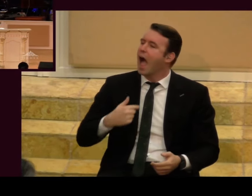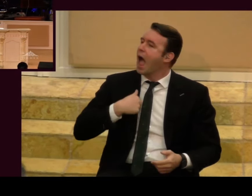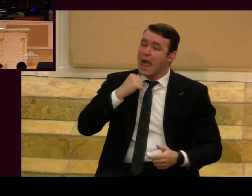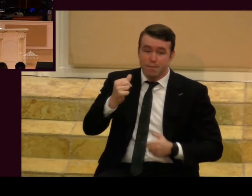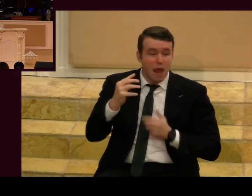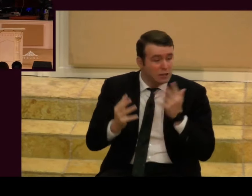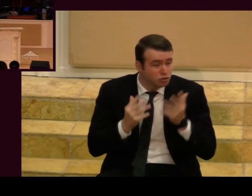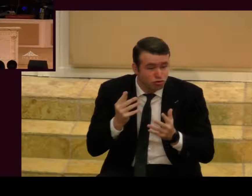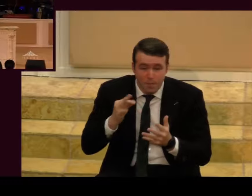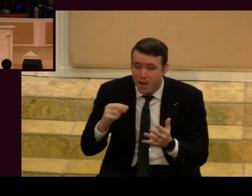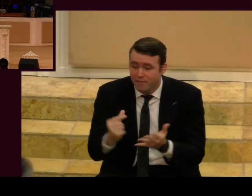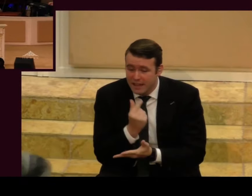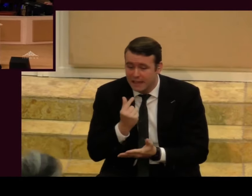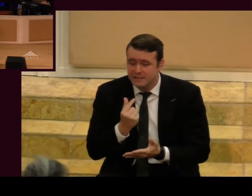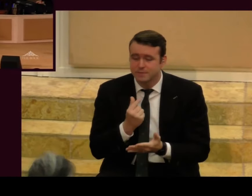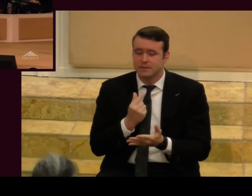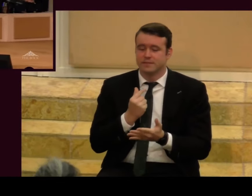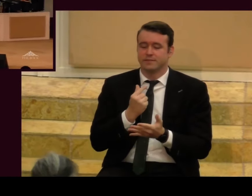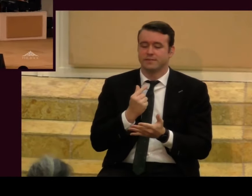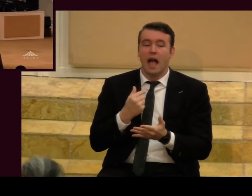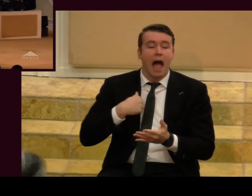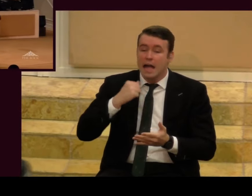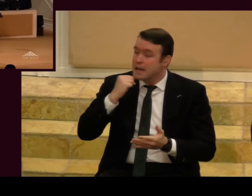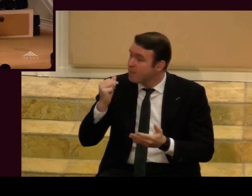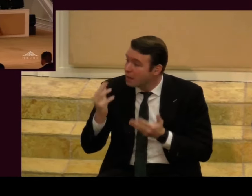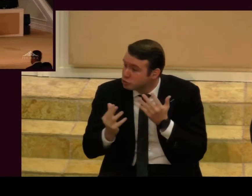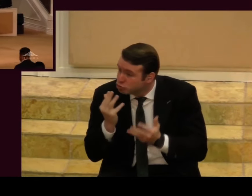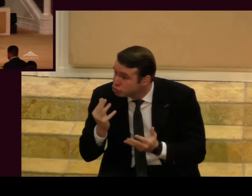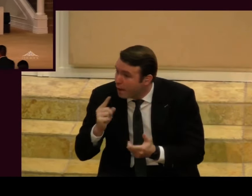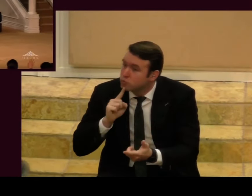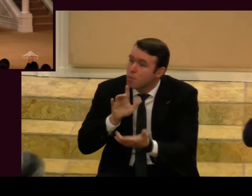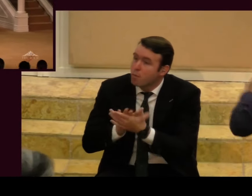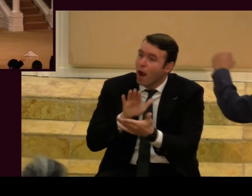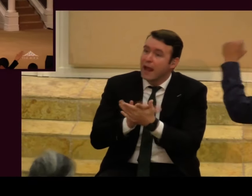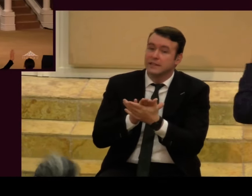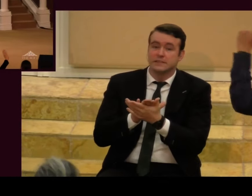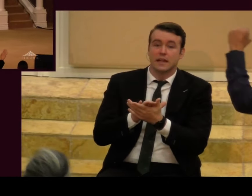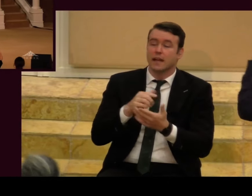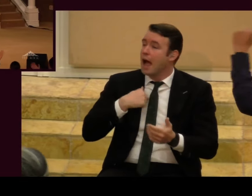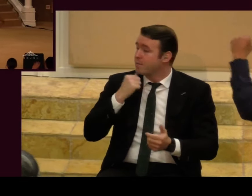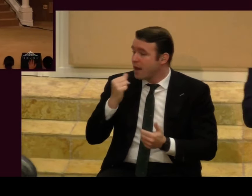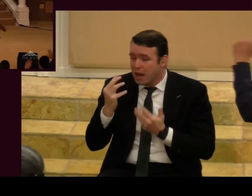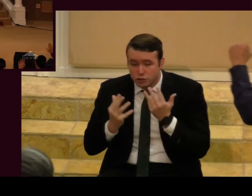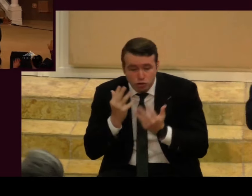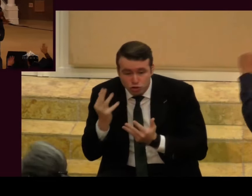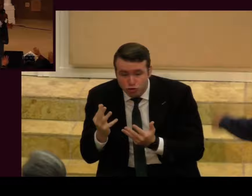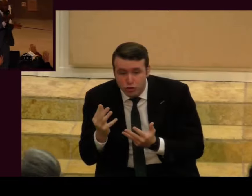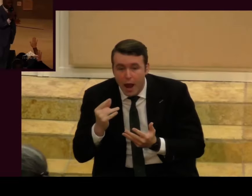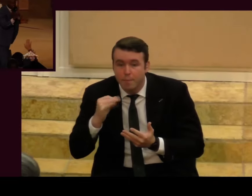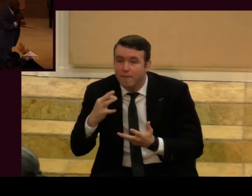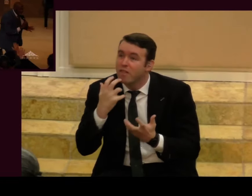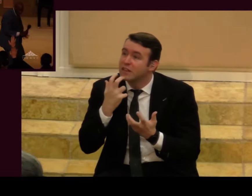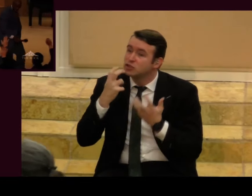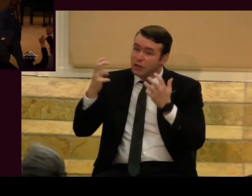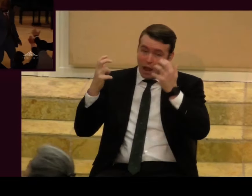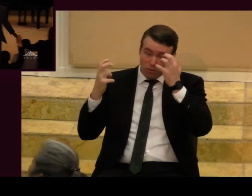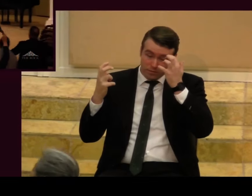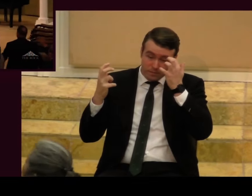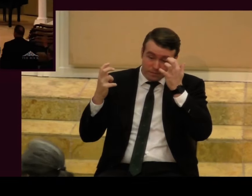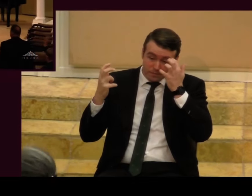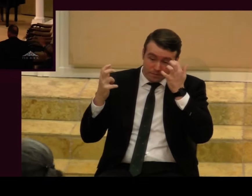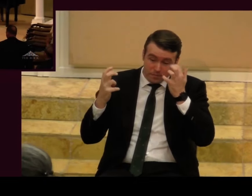I am not ashamed of the gospel. I am not ashamed of praise. I am not ashamed of the shout.